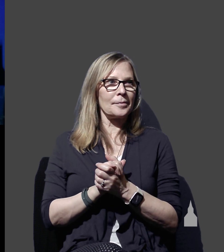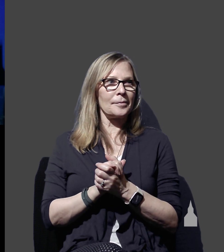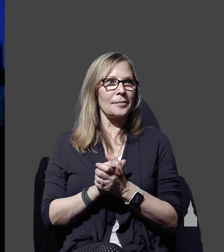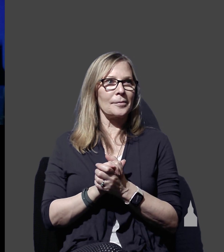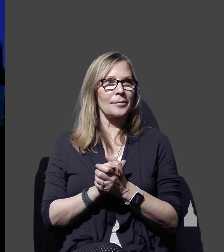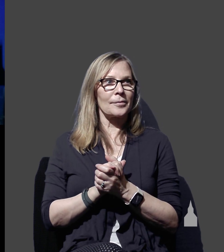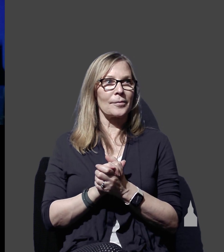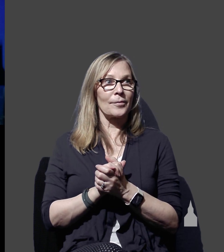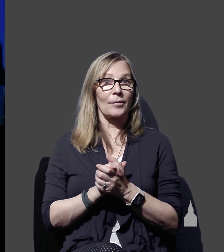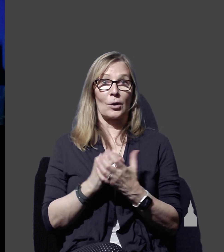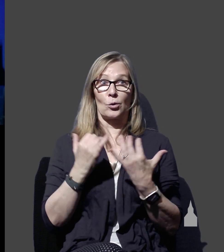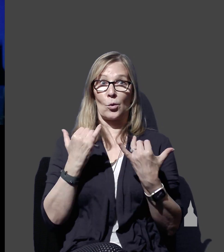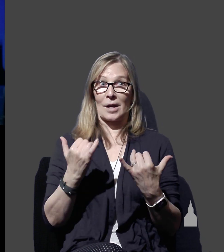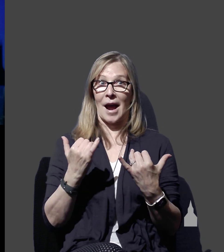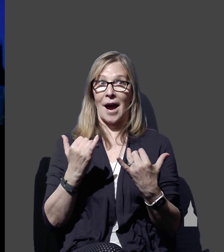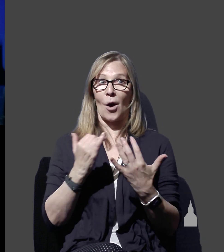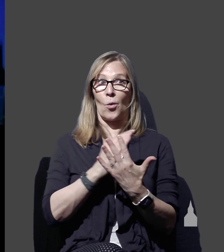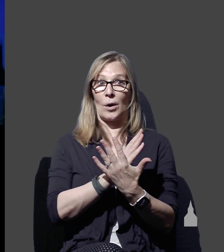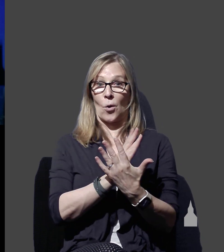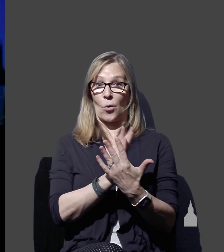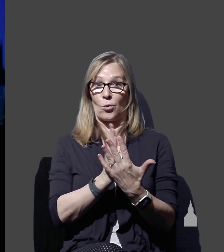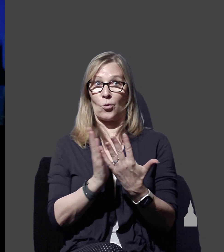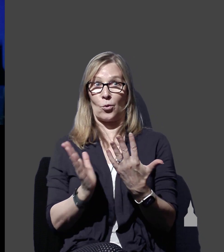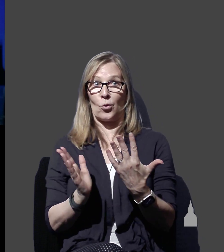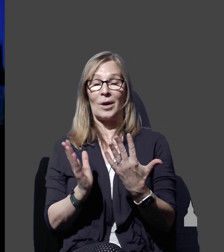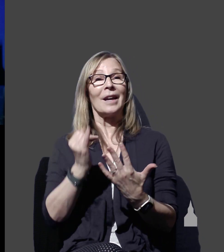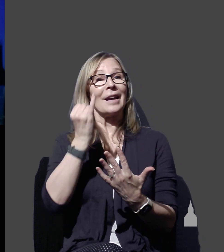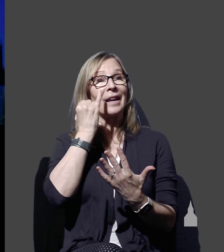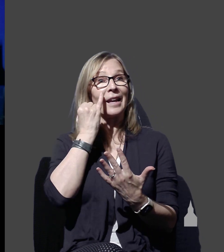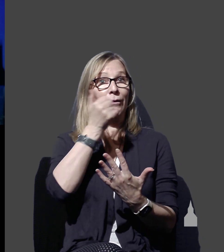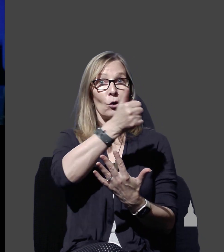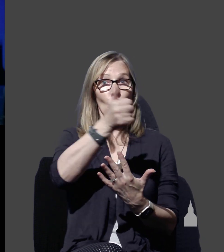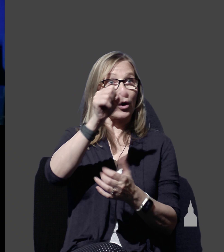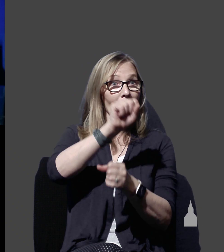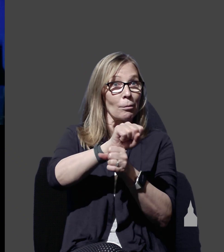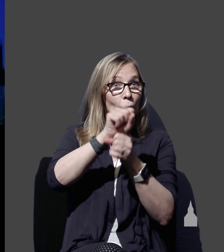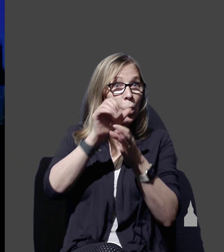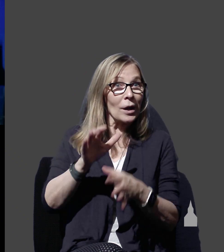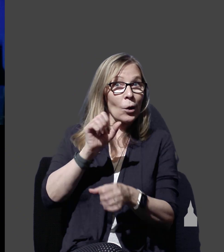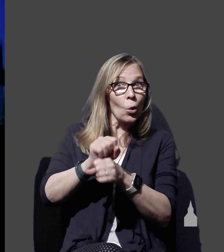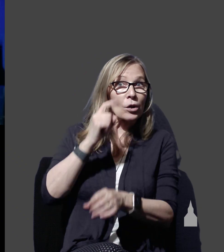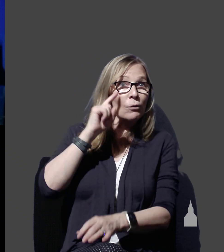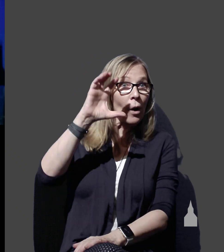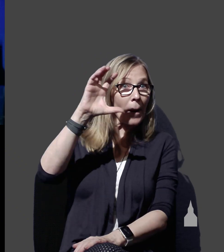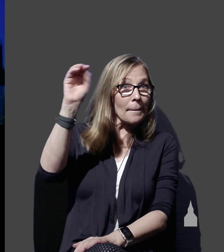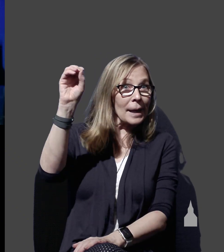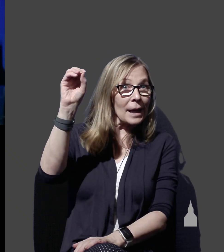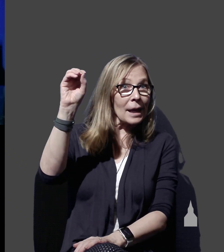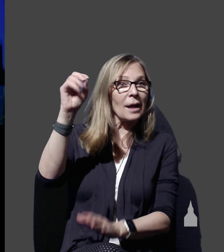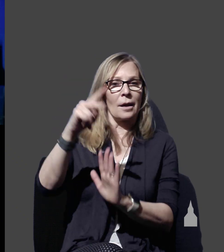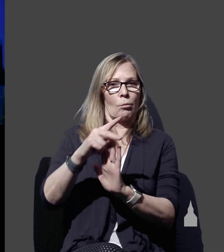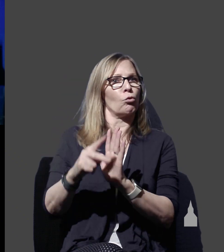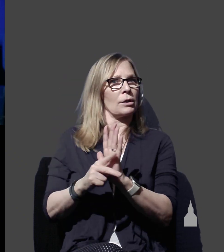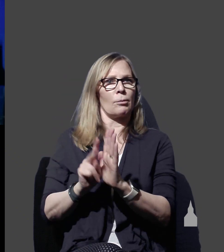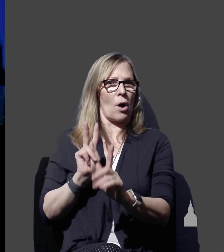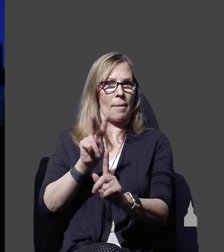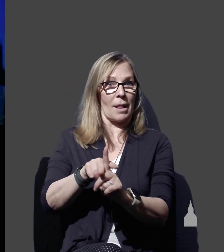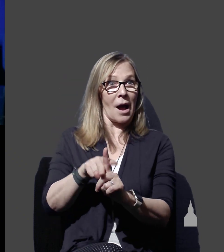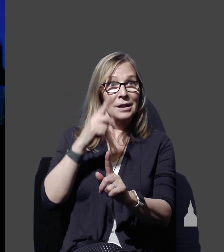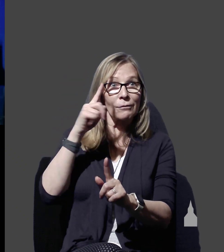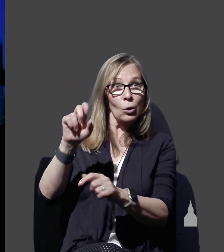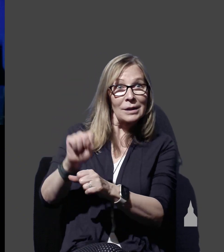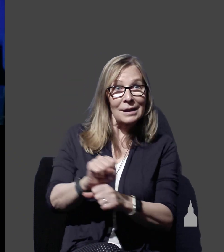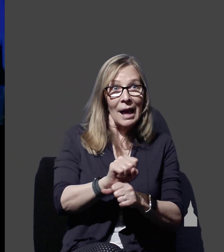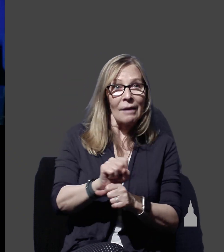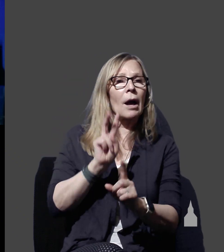So with that in mind, as we go through the text, if you're an employee that works for a company, the principles applied to slaves are the principles